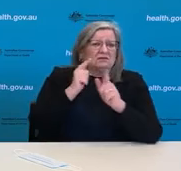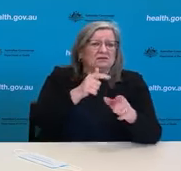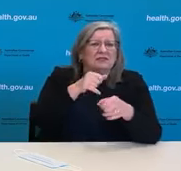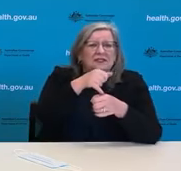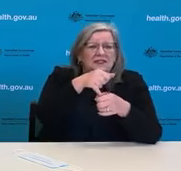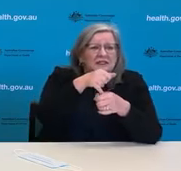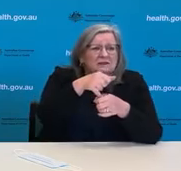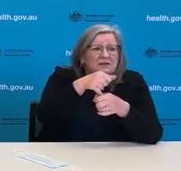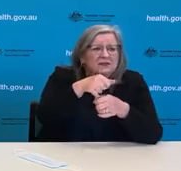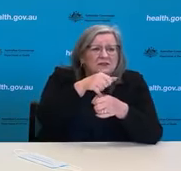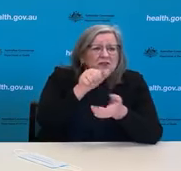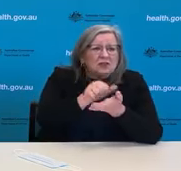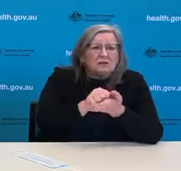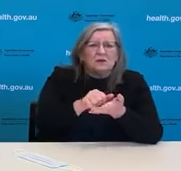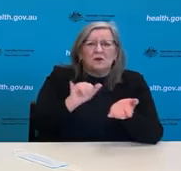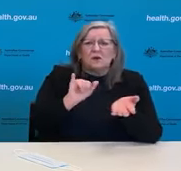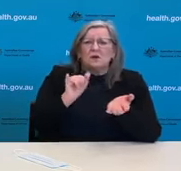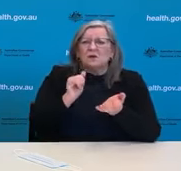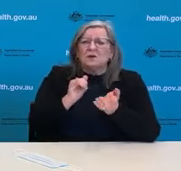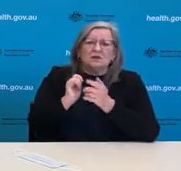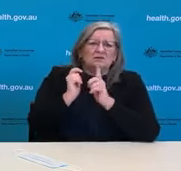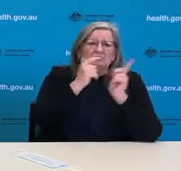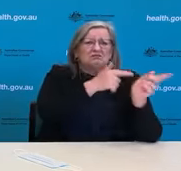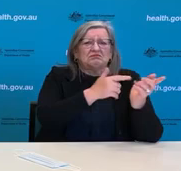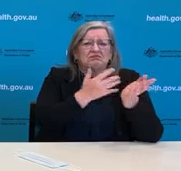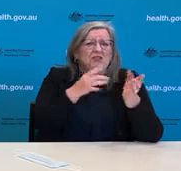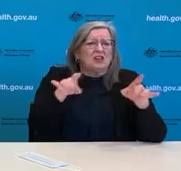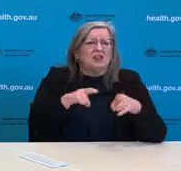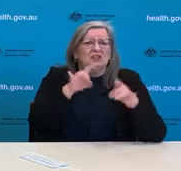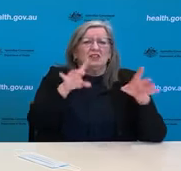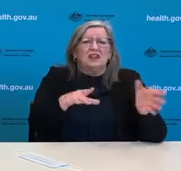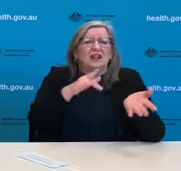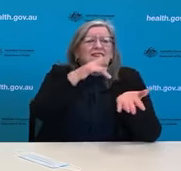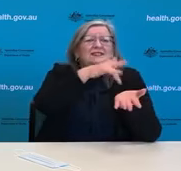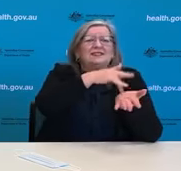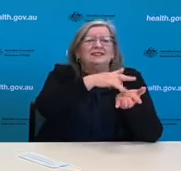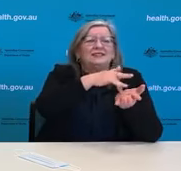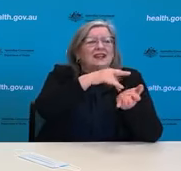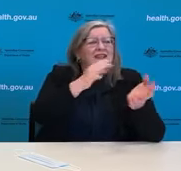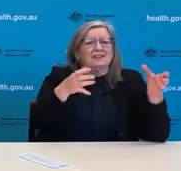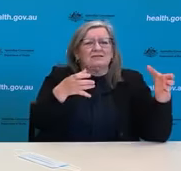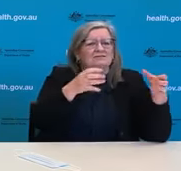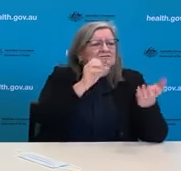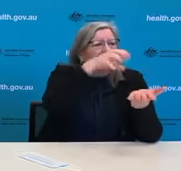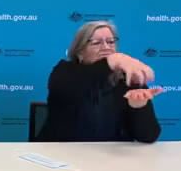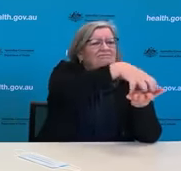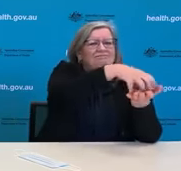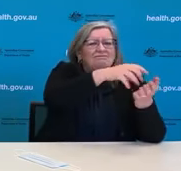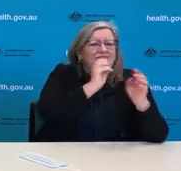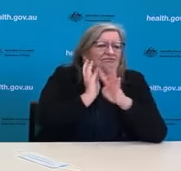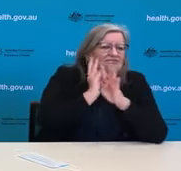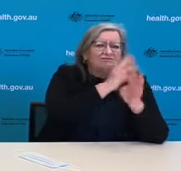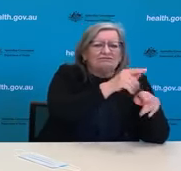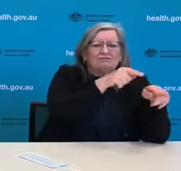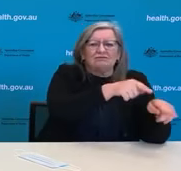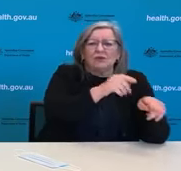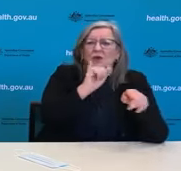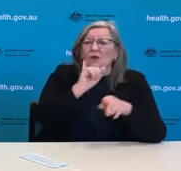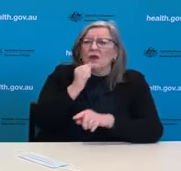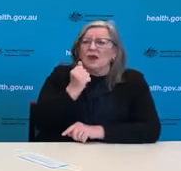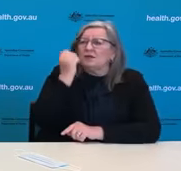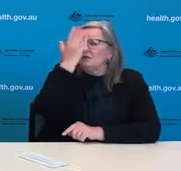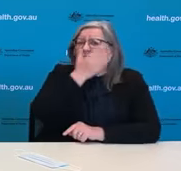pharmacy, or from one of the Commonwealth vaccination centres, or from an Aboriginal community-controlled health